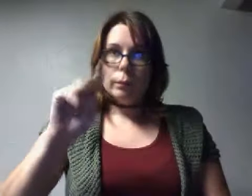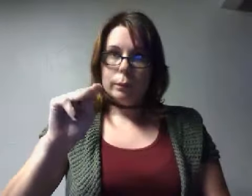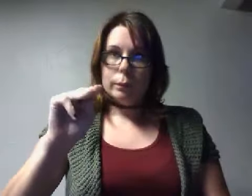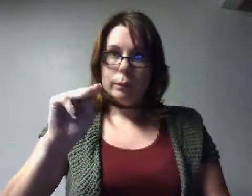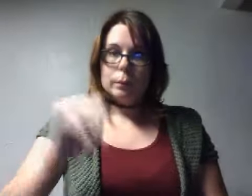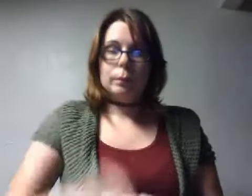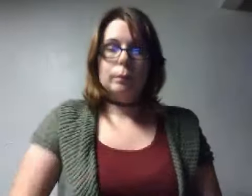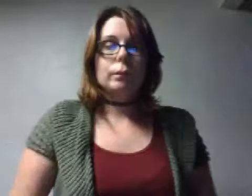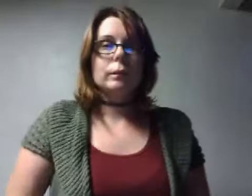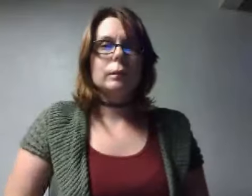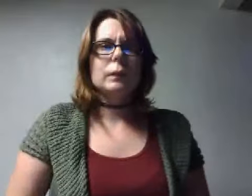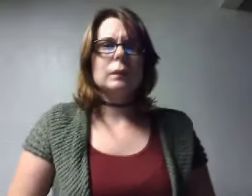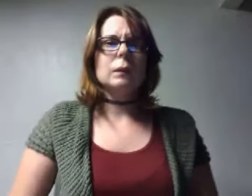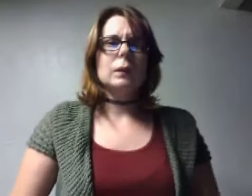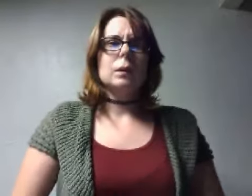the image the way you want it to look.